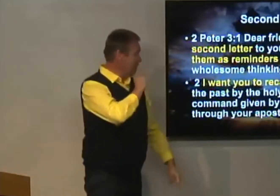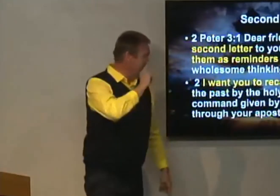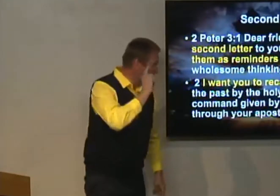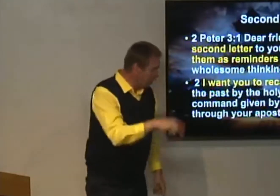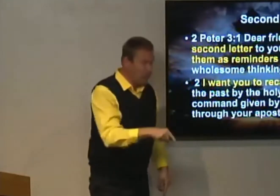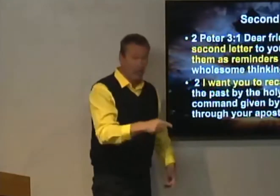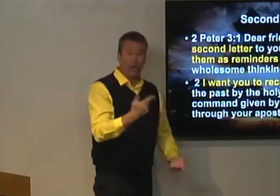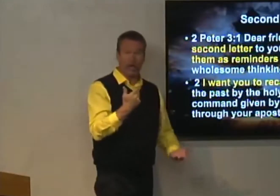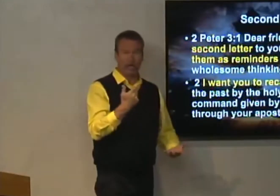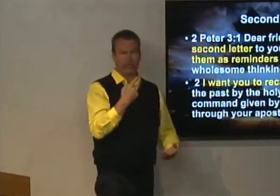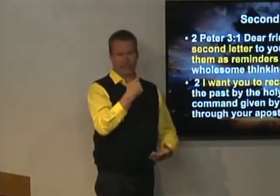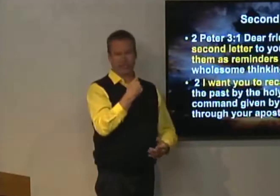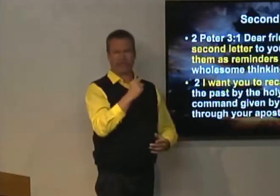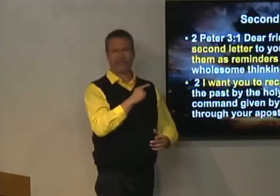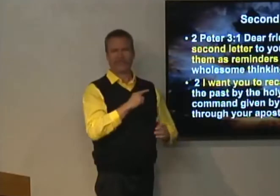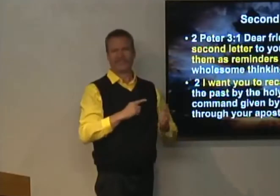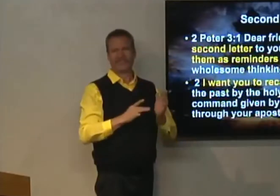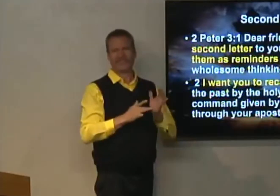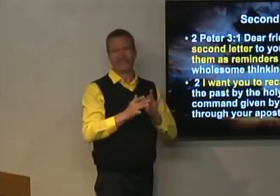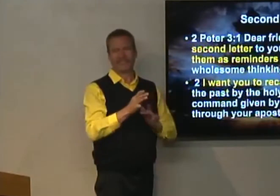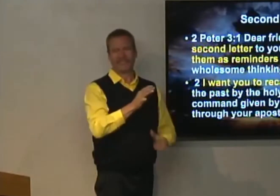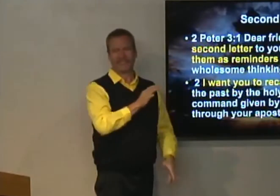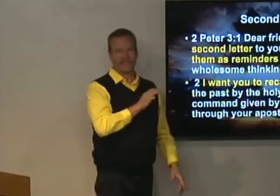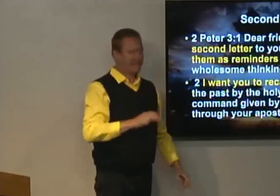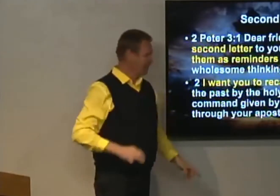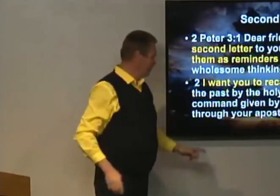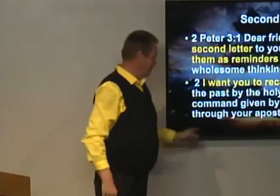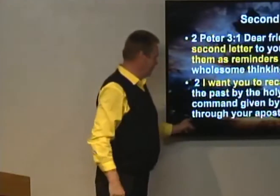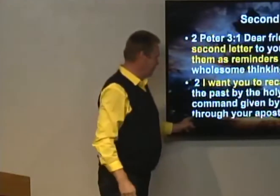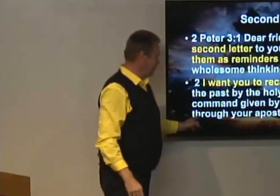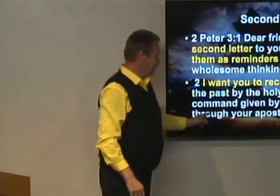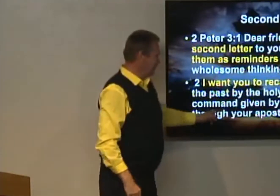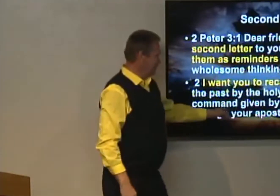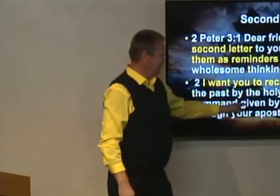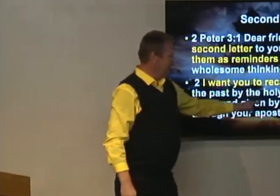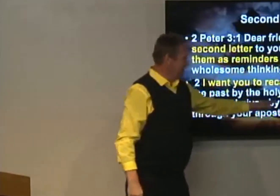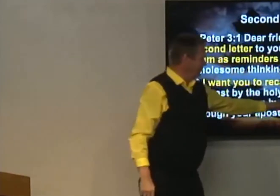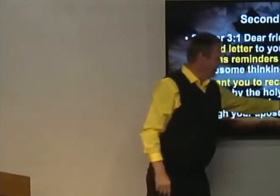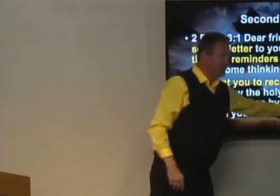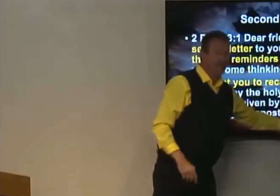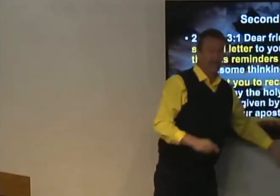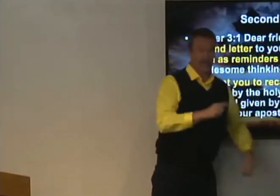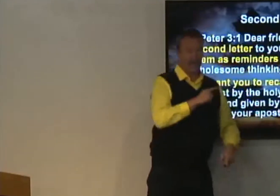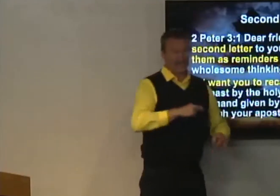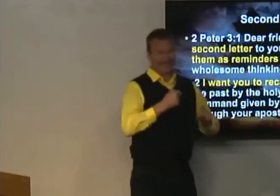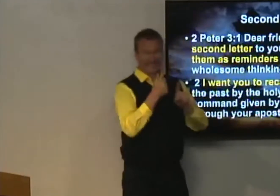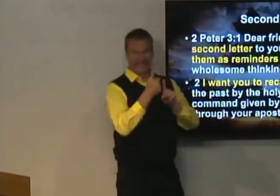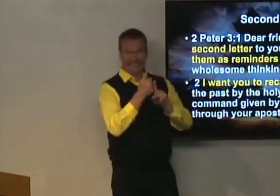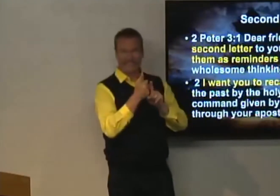would have. So he said it was spoken in the past by the holy prophets.